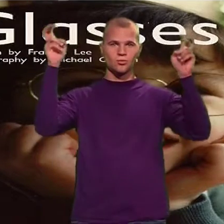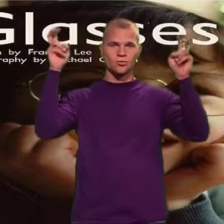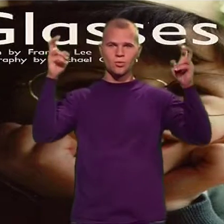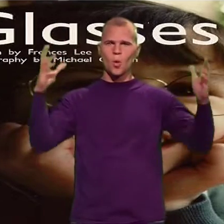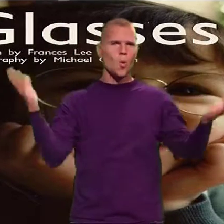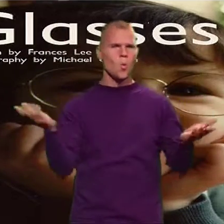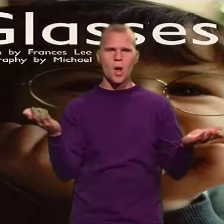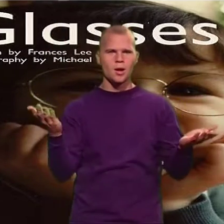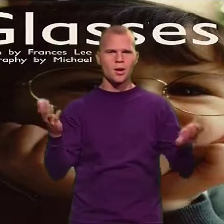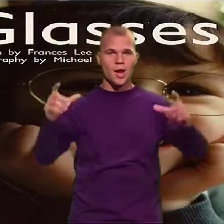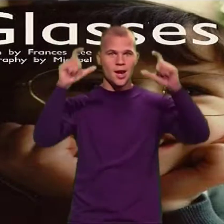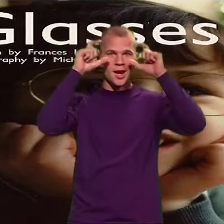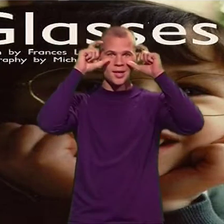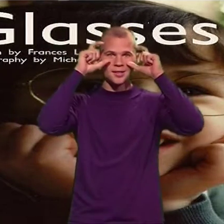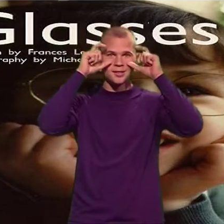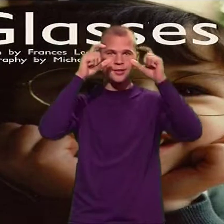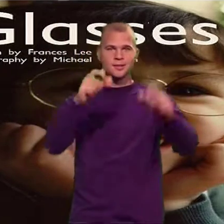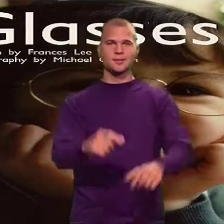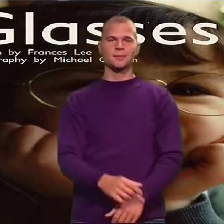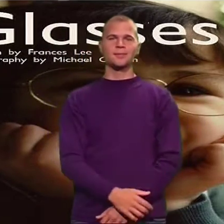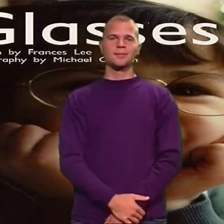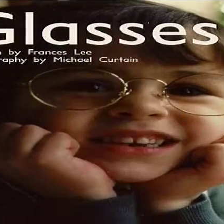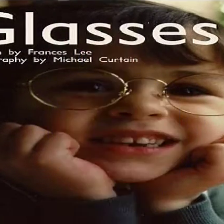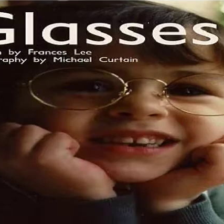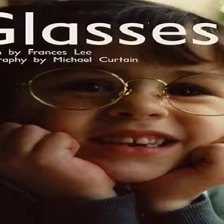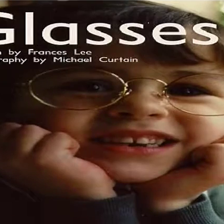Here's a book called Glasses.